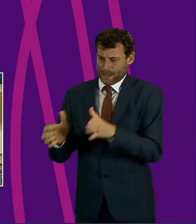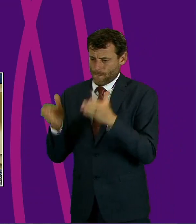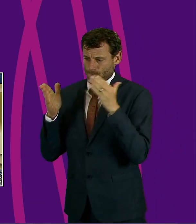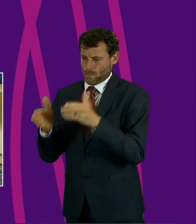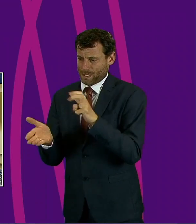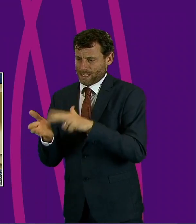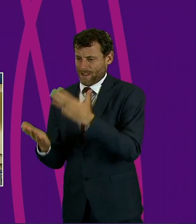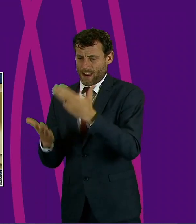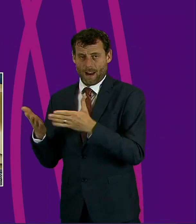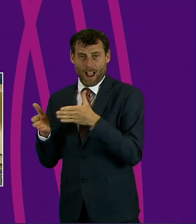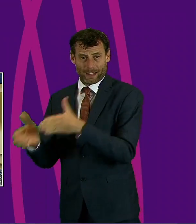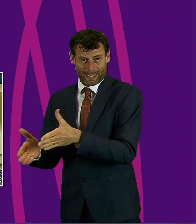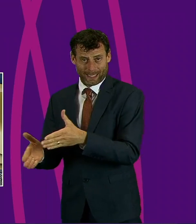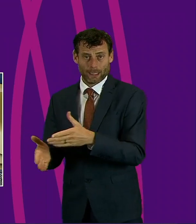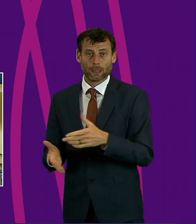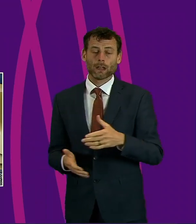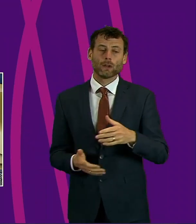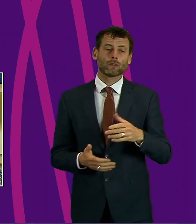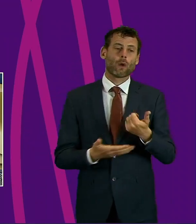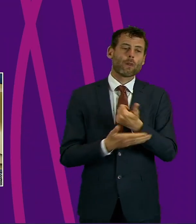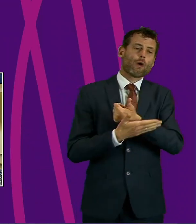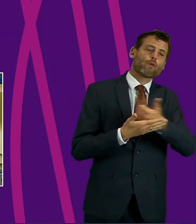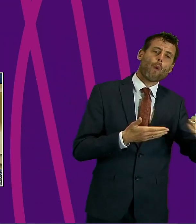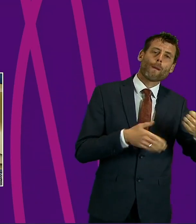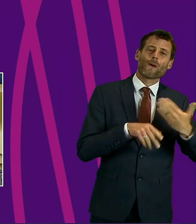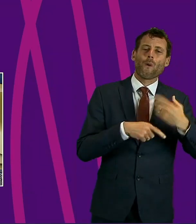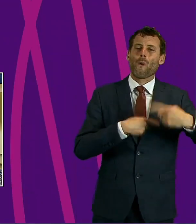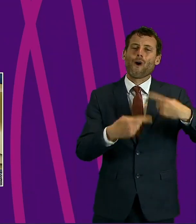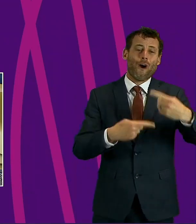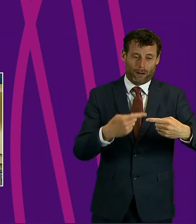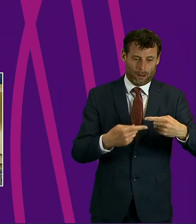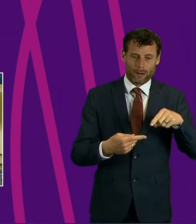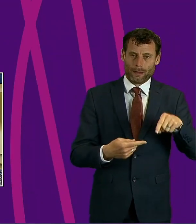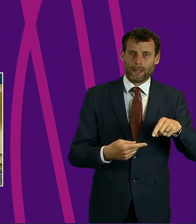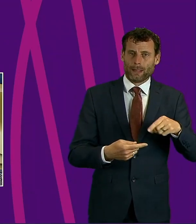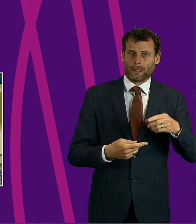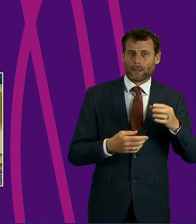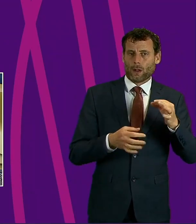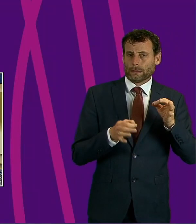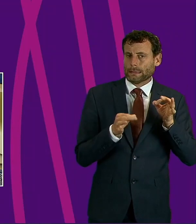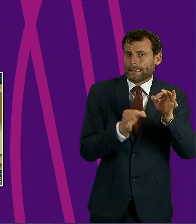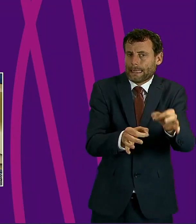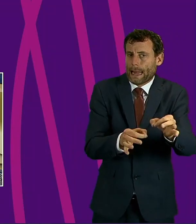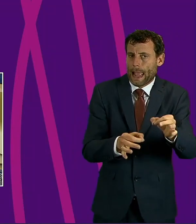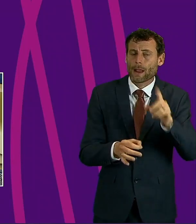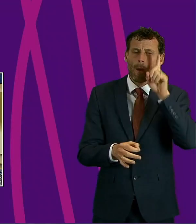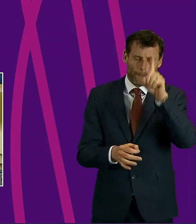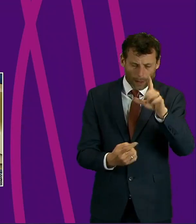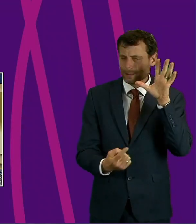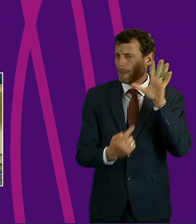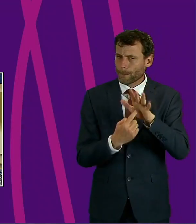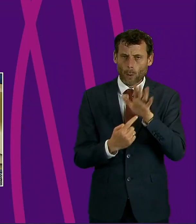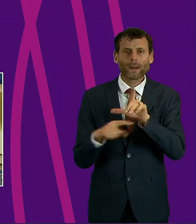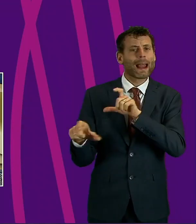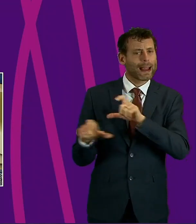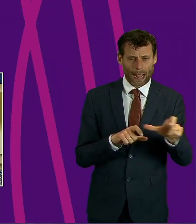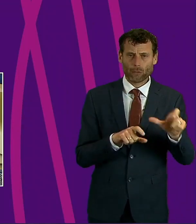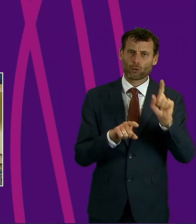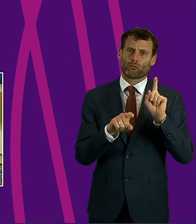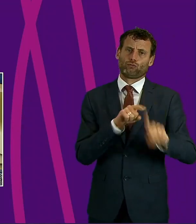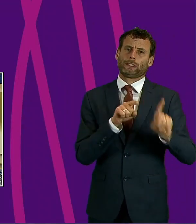times, but we will do all we can to minimise any such impact, as we recognise that accountability to Parliament is even more important in these